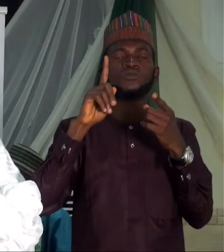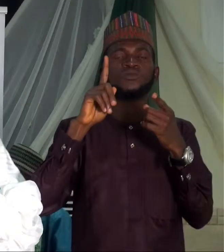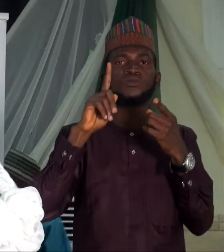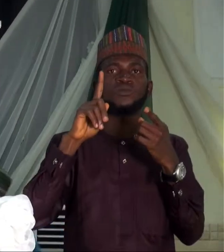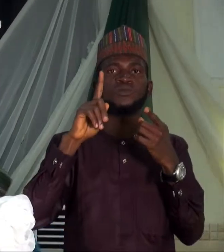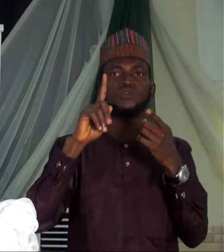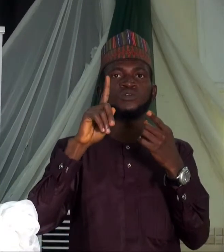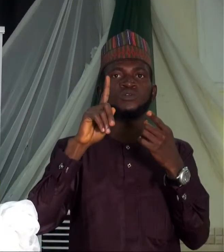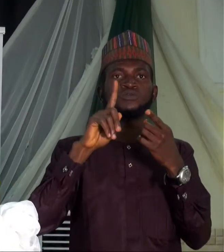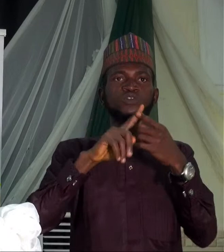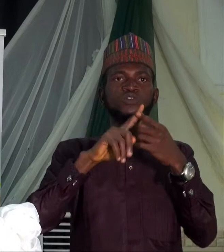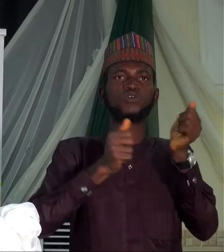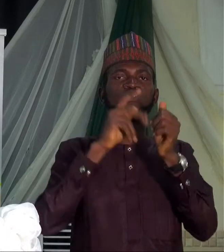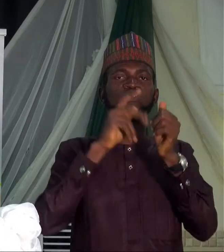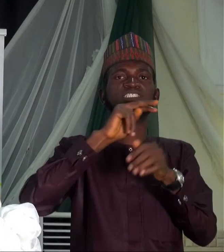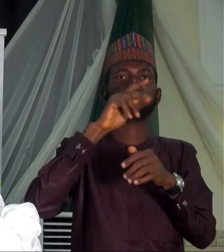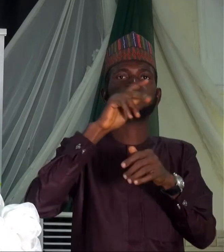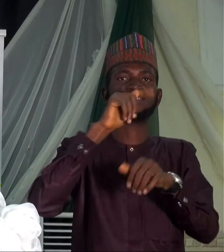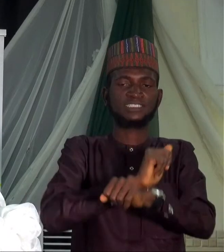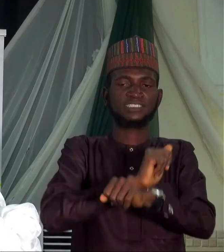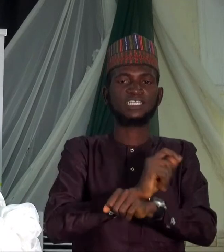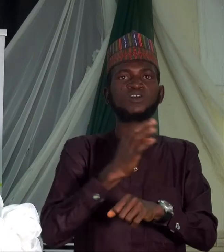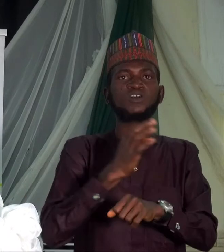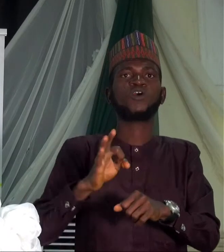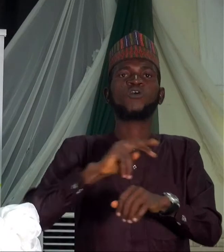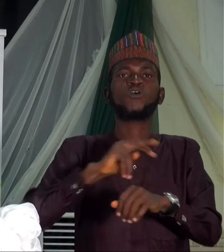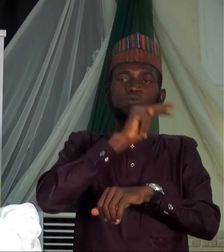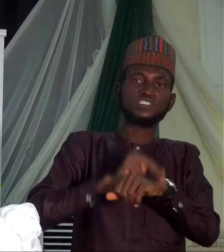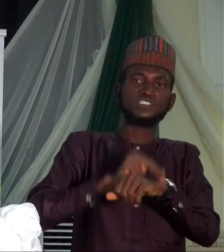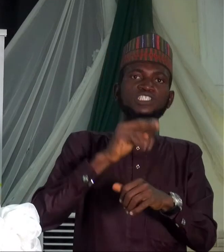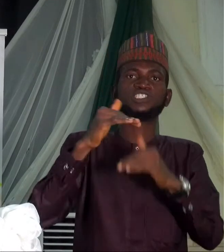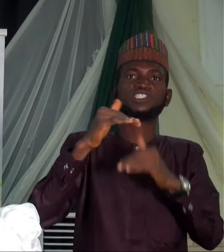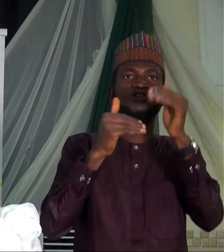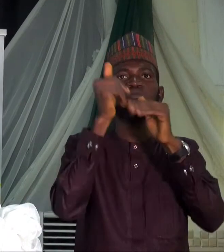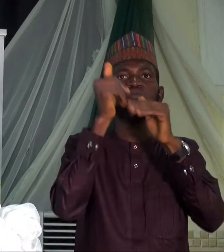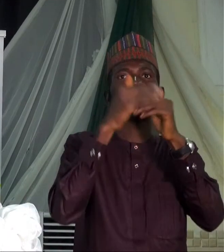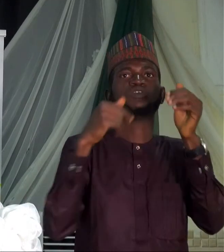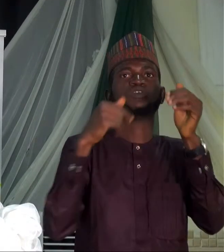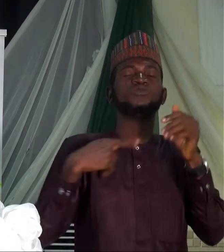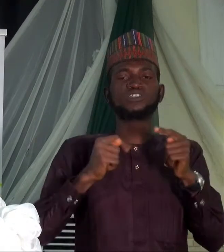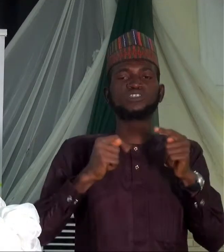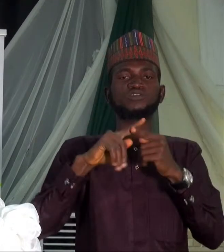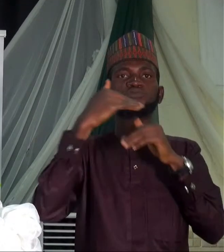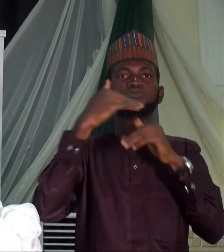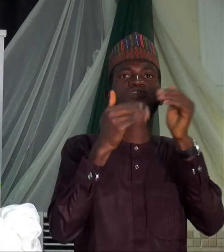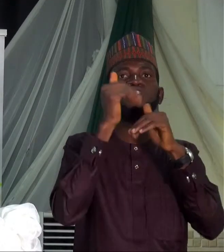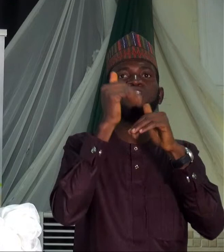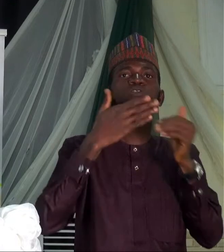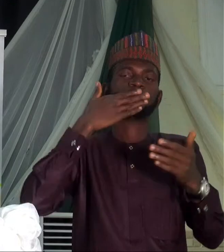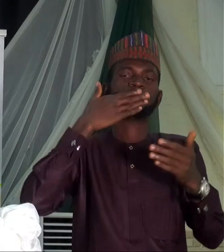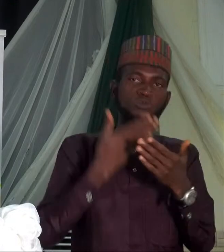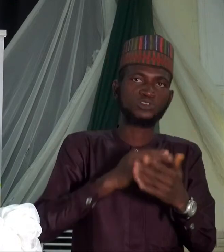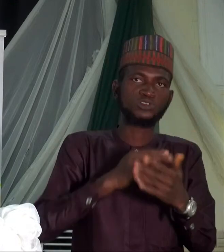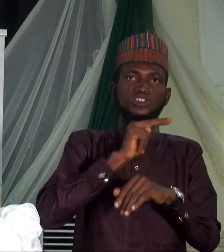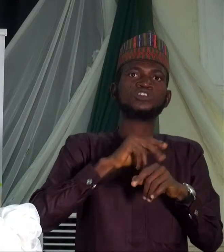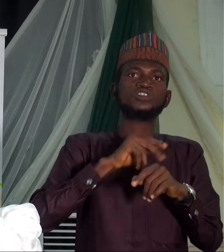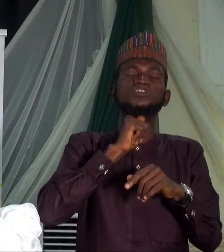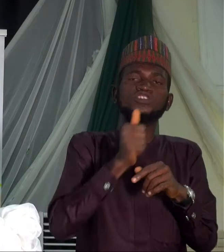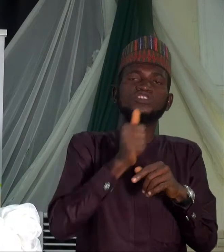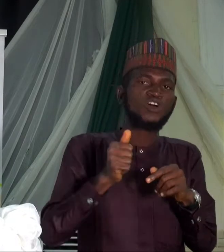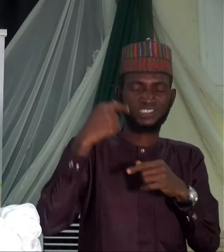of nation building and continue to work hard at building a formidable nation not minding our numerous